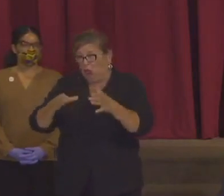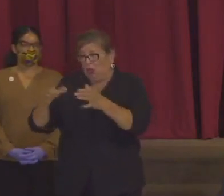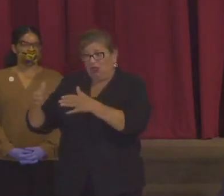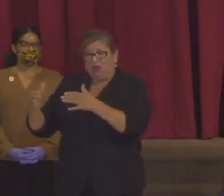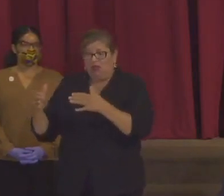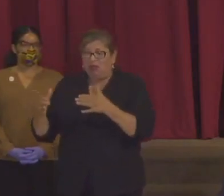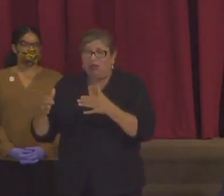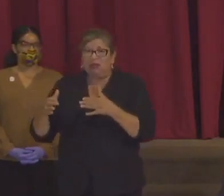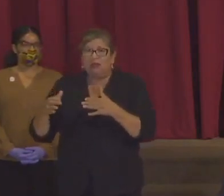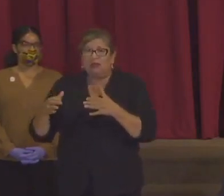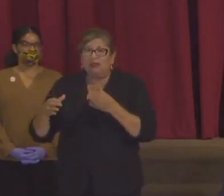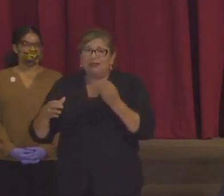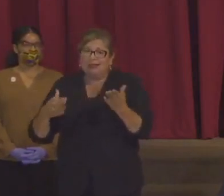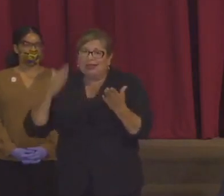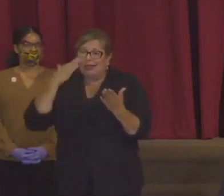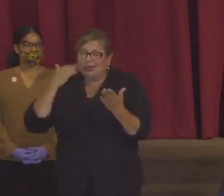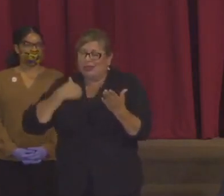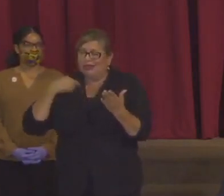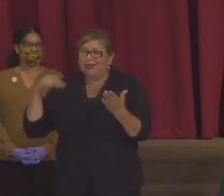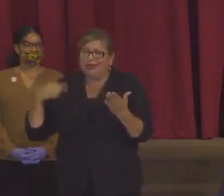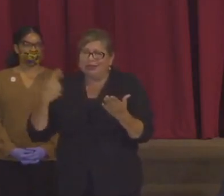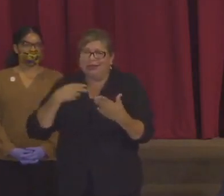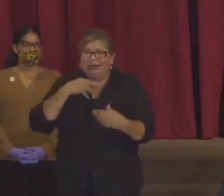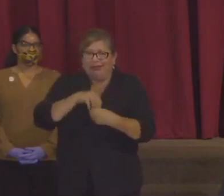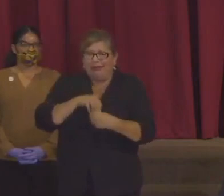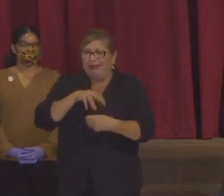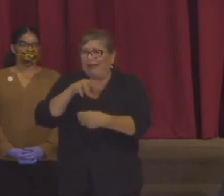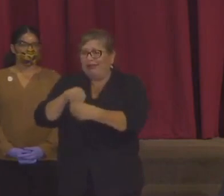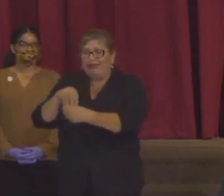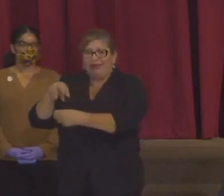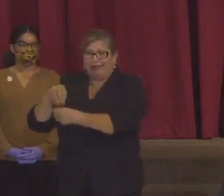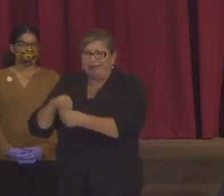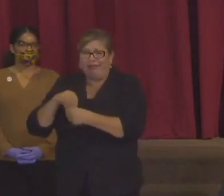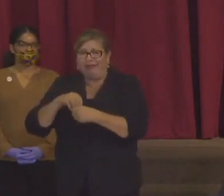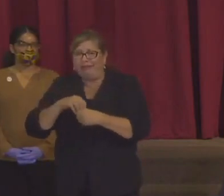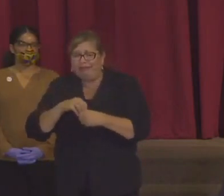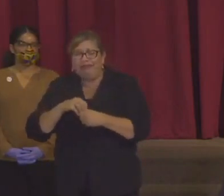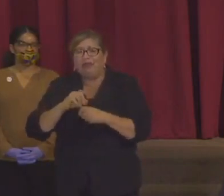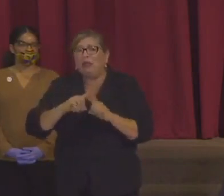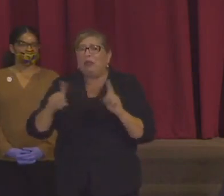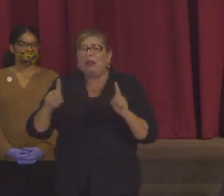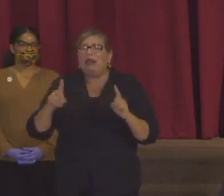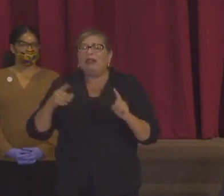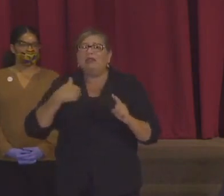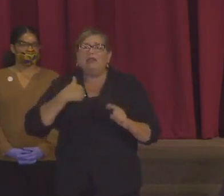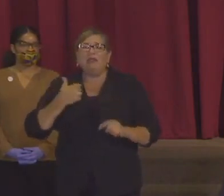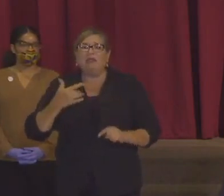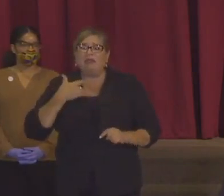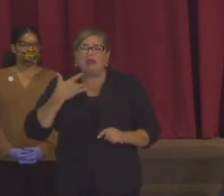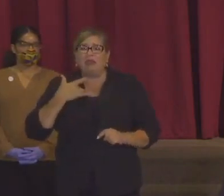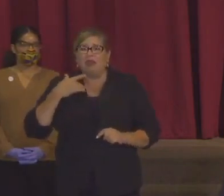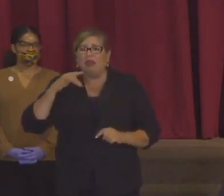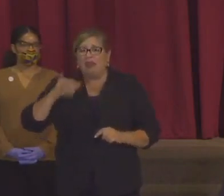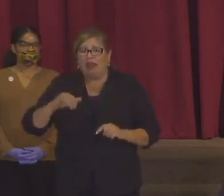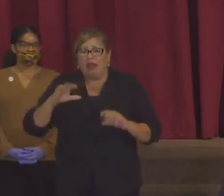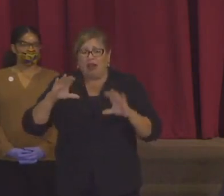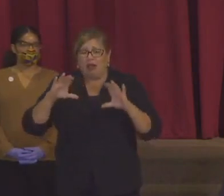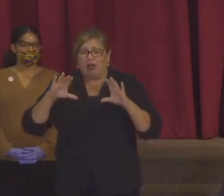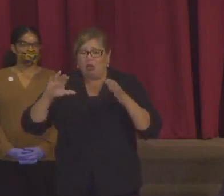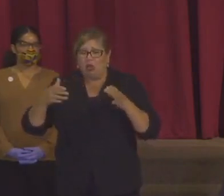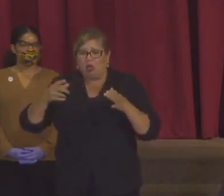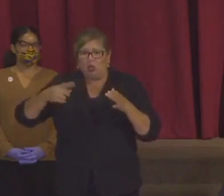collaborative spirit and engagement, the local, regional, federal level, it's been an incredibly focused and very